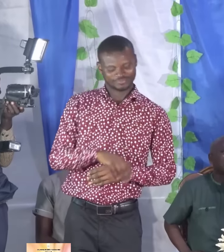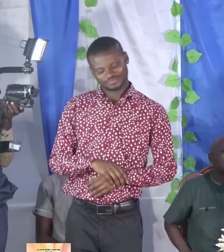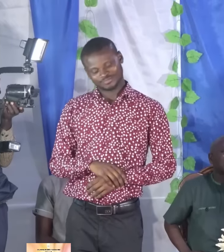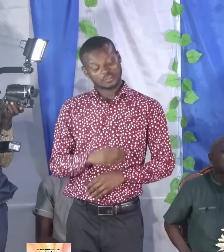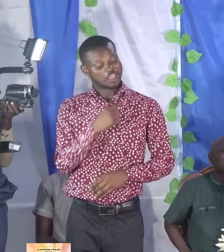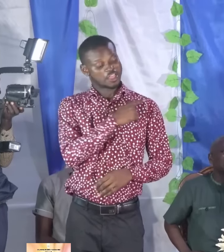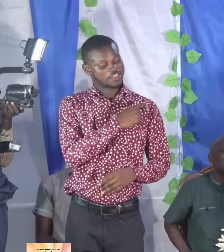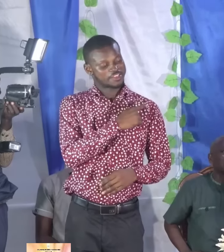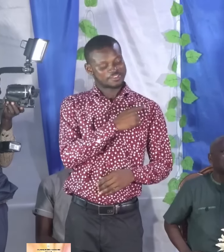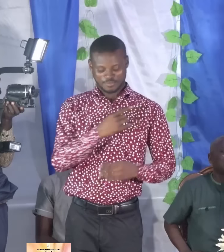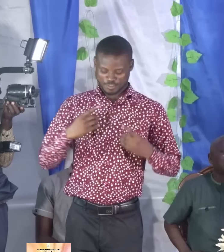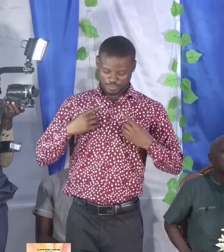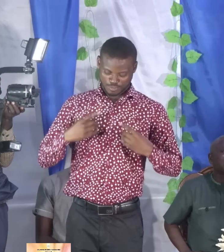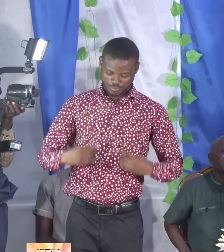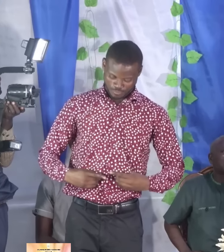no wow